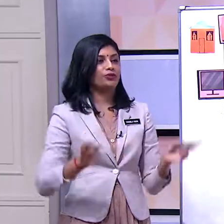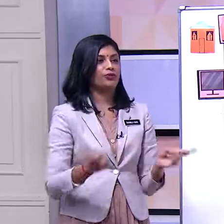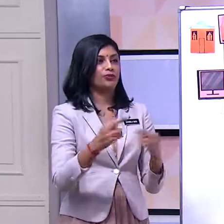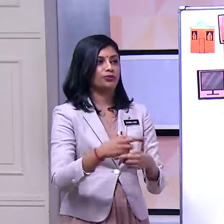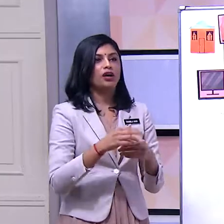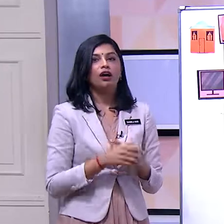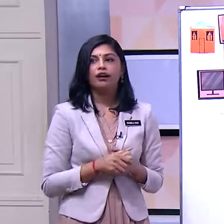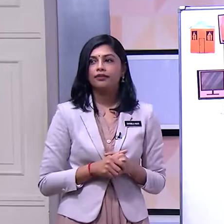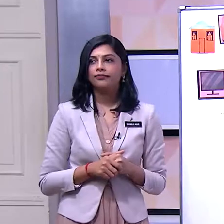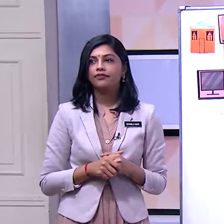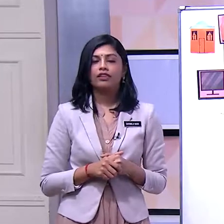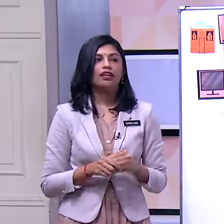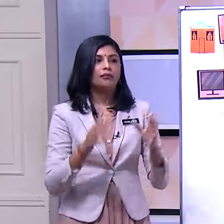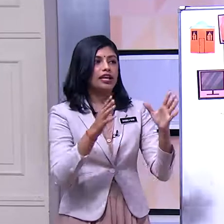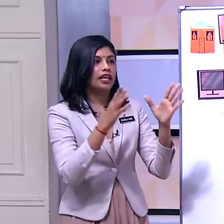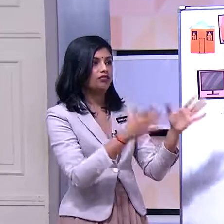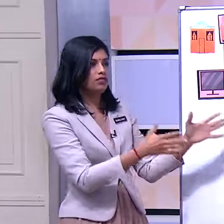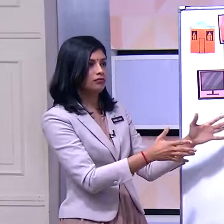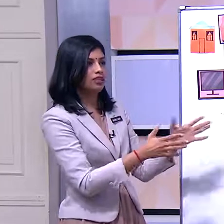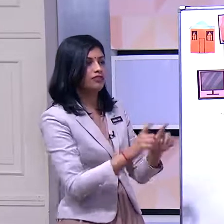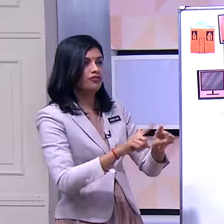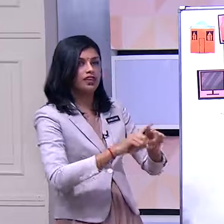Bathroom. Bathroom. Okay, Mira, can you see something different here?